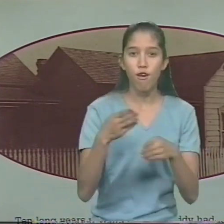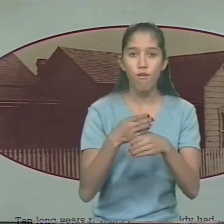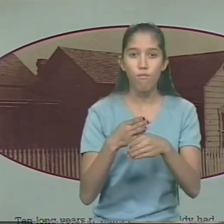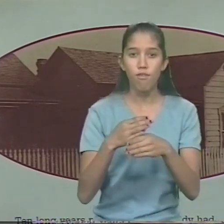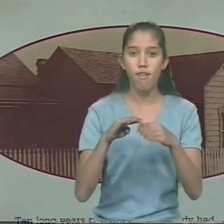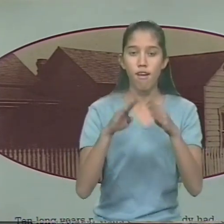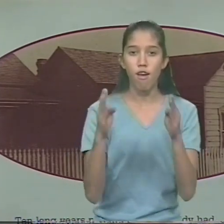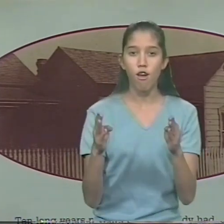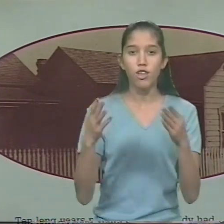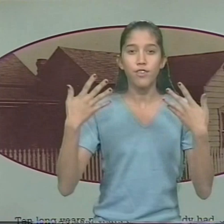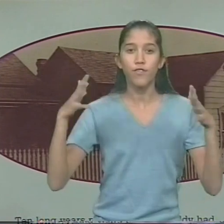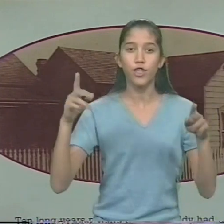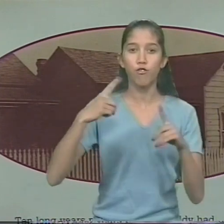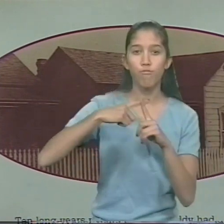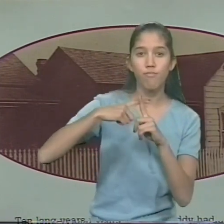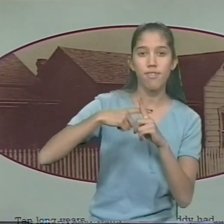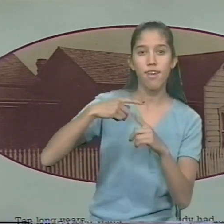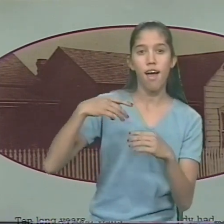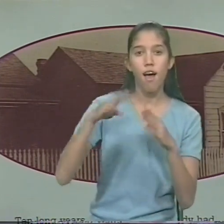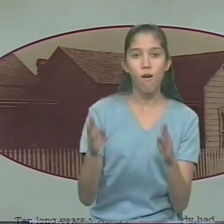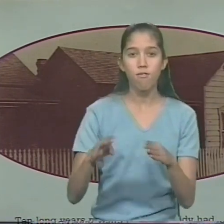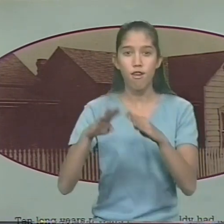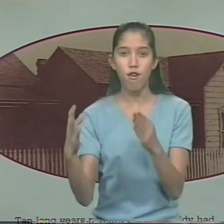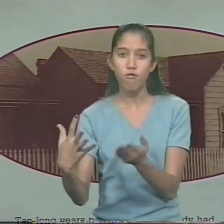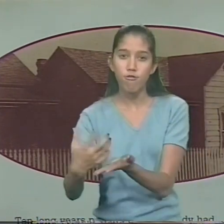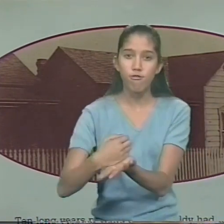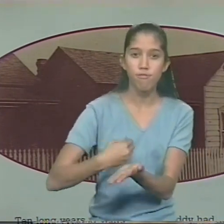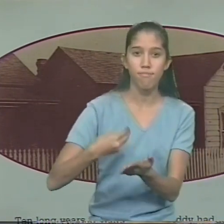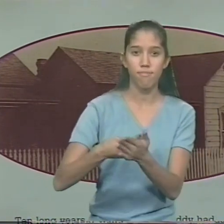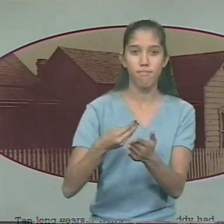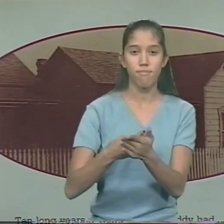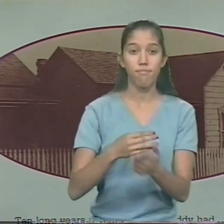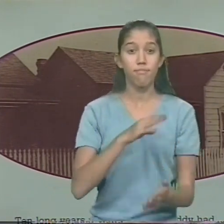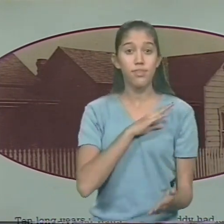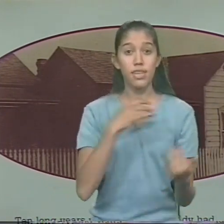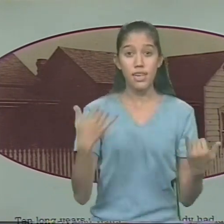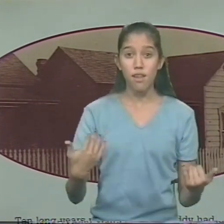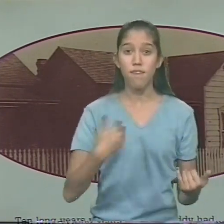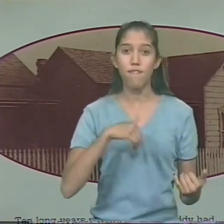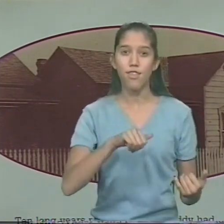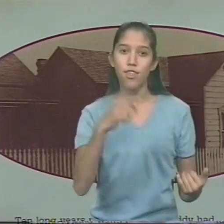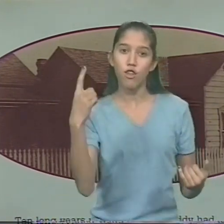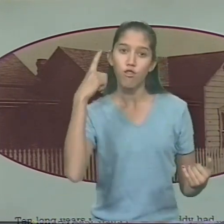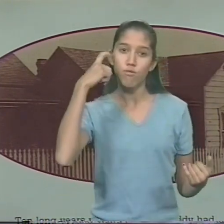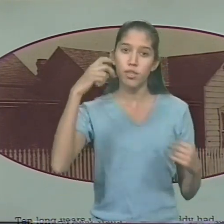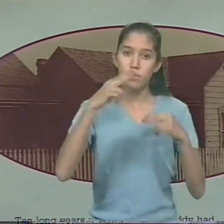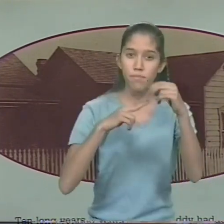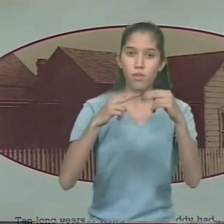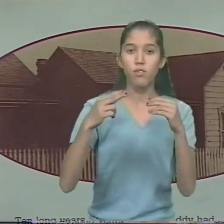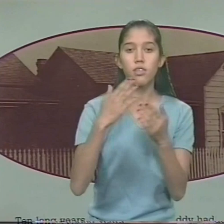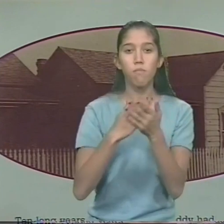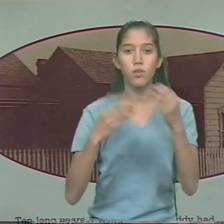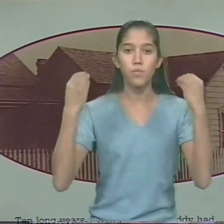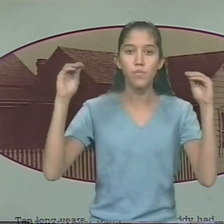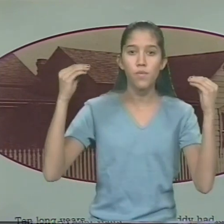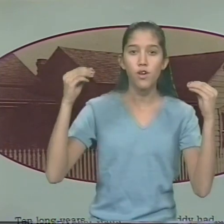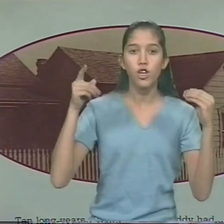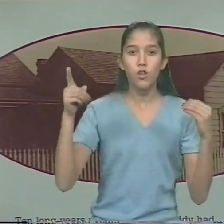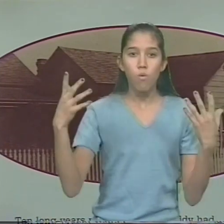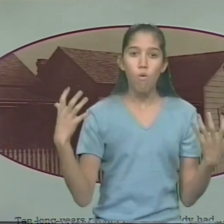that she had land of her own, Biddy had another dream, to build some stores. Biddy wanted to make sure that her family would always be taken